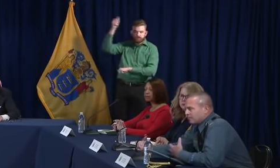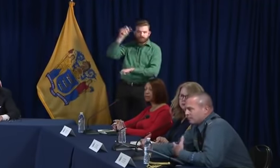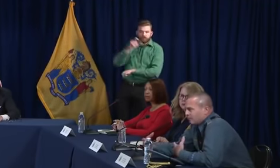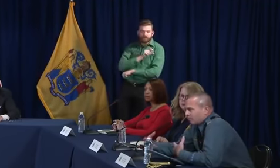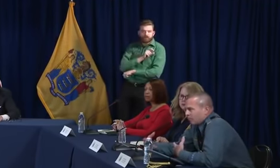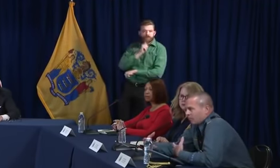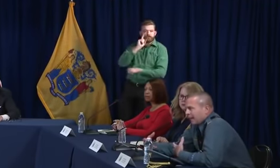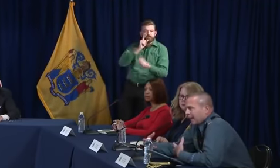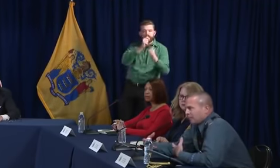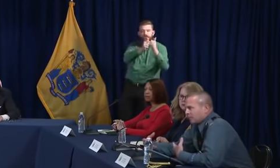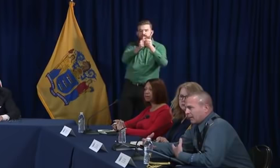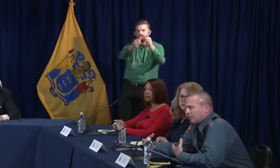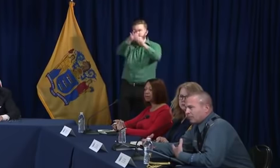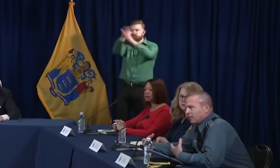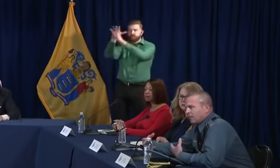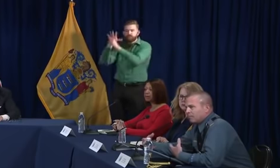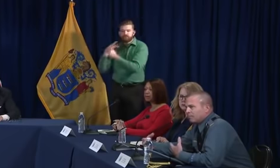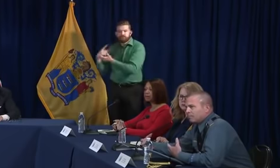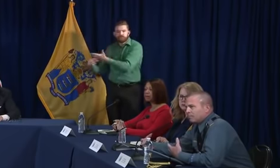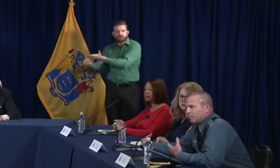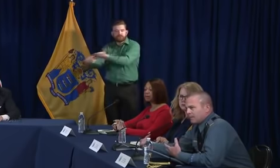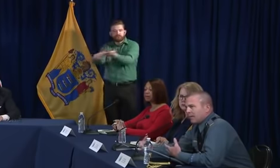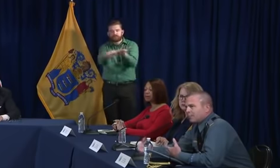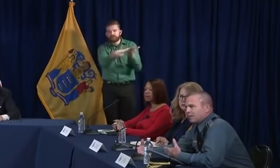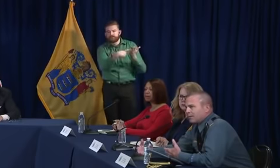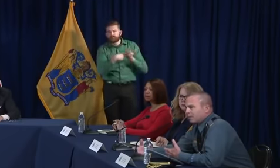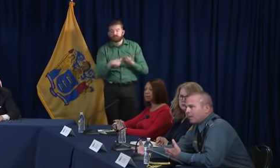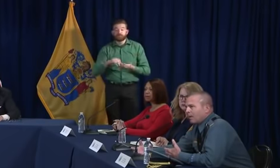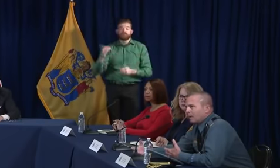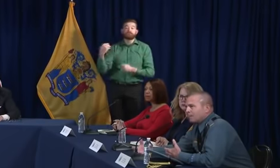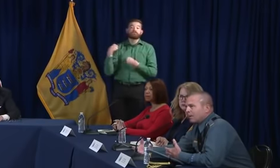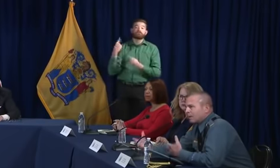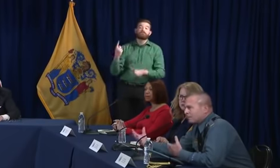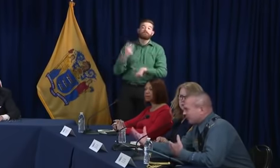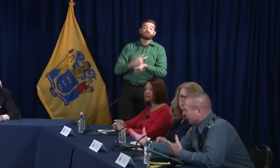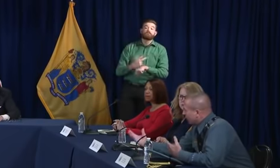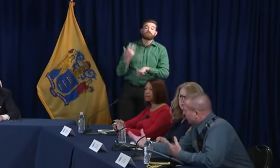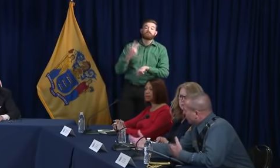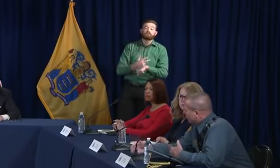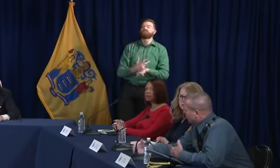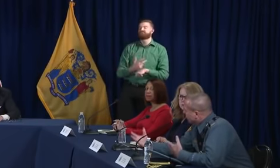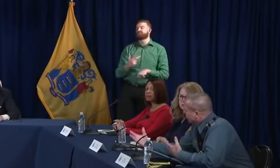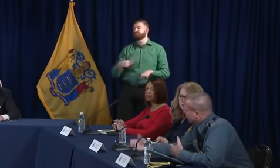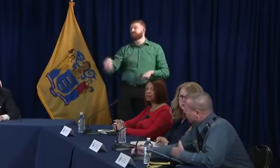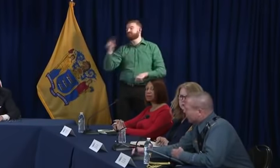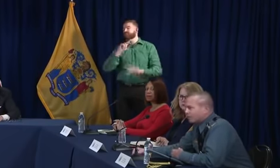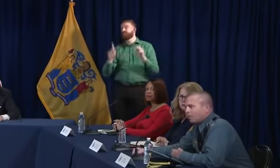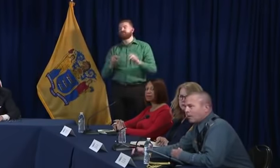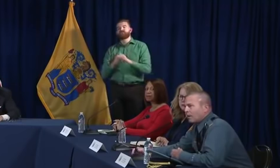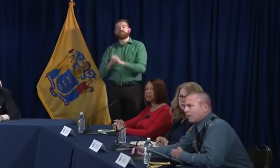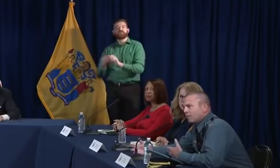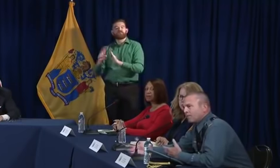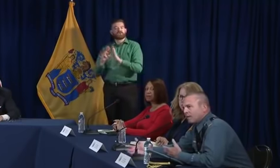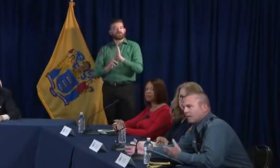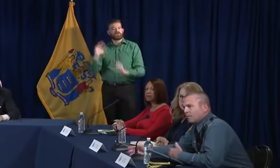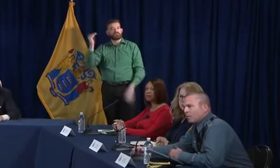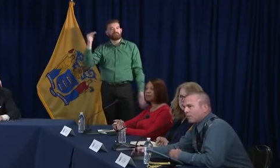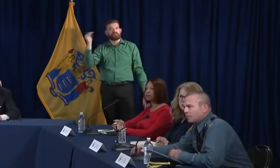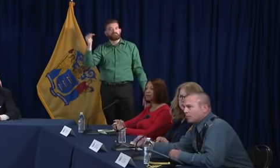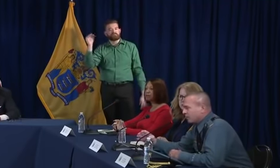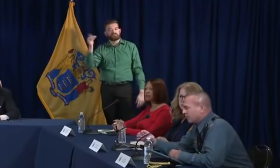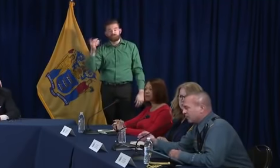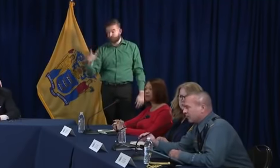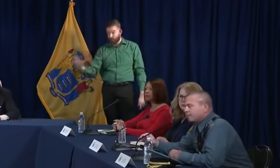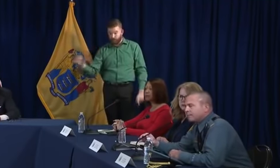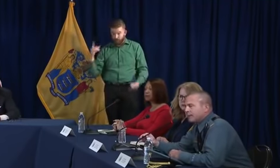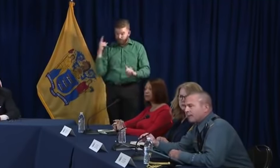is, from what we're gathering the last few days, people have been complying. But to the governor's point, if they start not or we find otherwise,